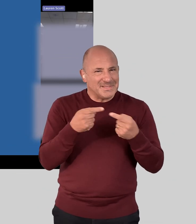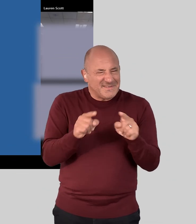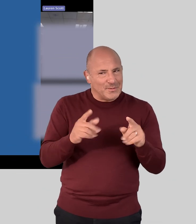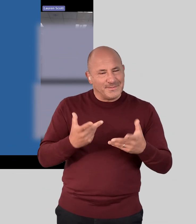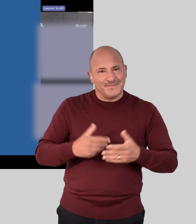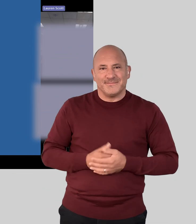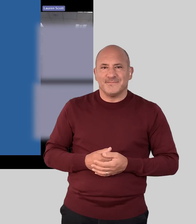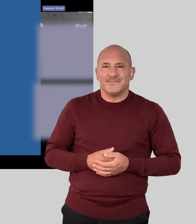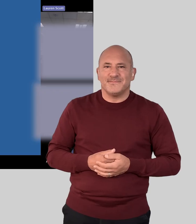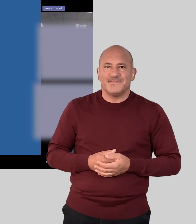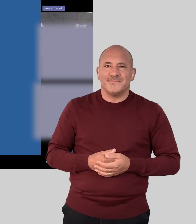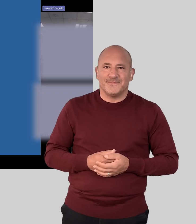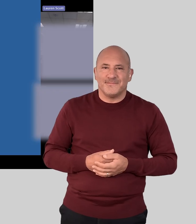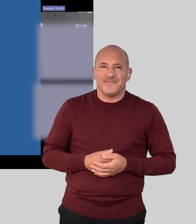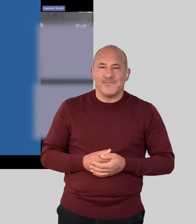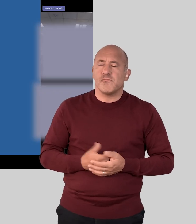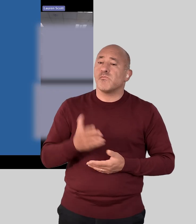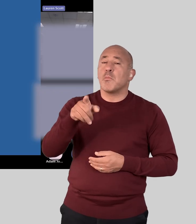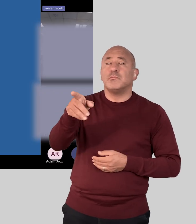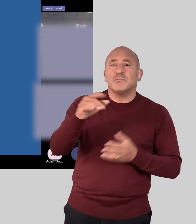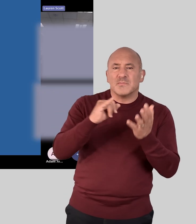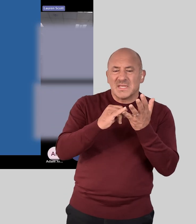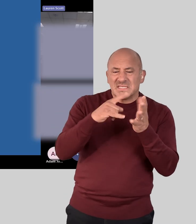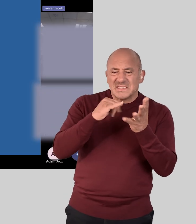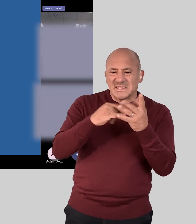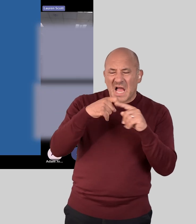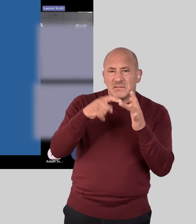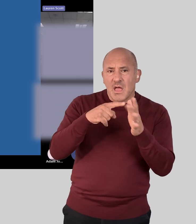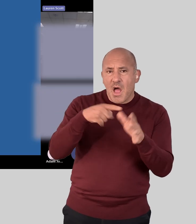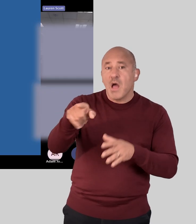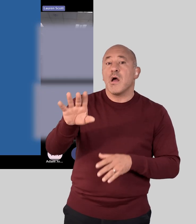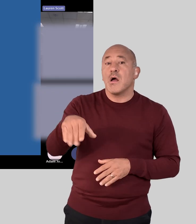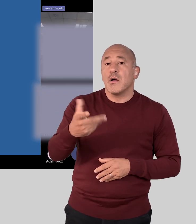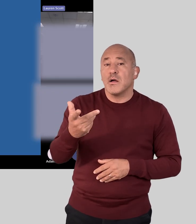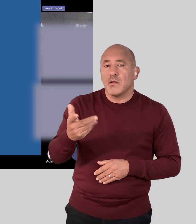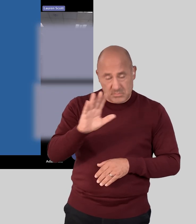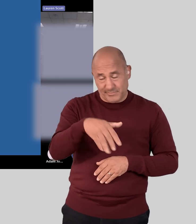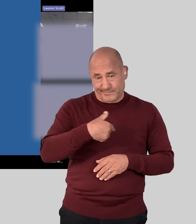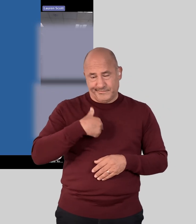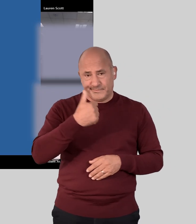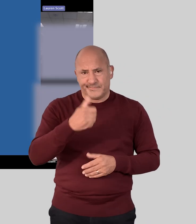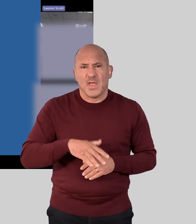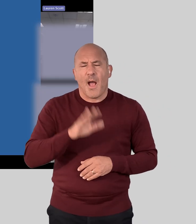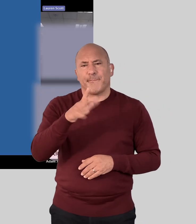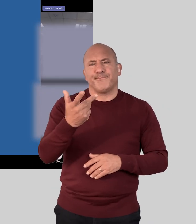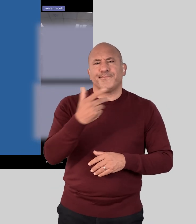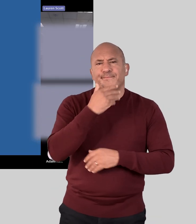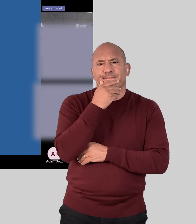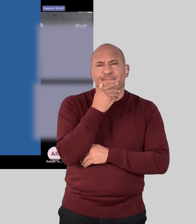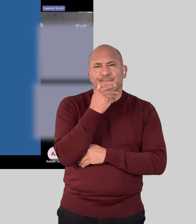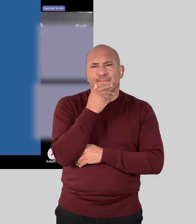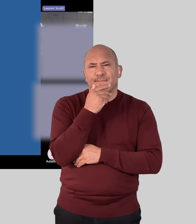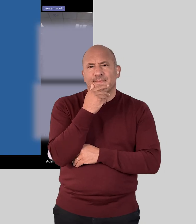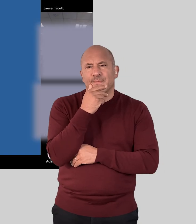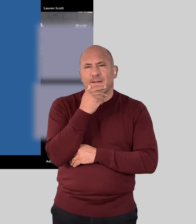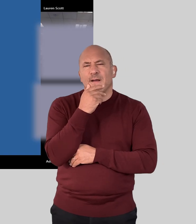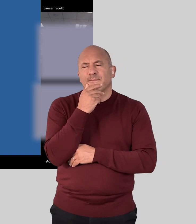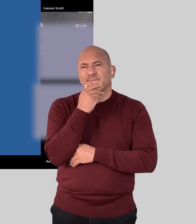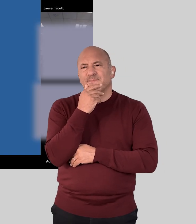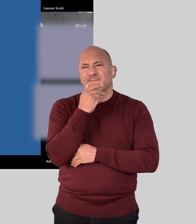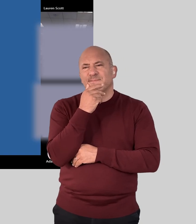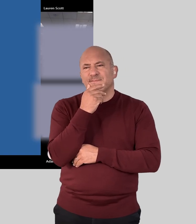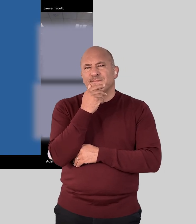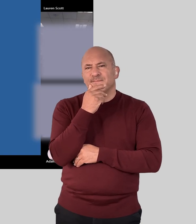like physical language and conversation that emerges. Yeah. Saskia.